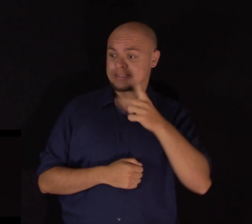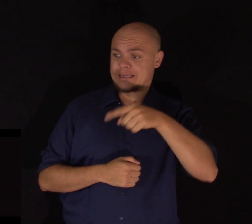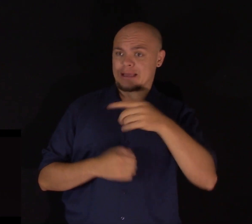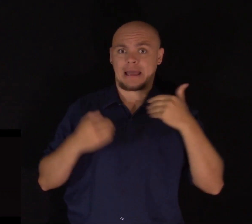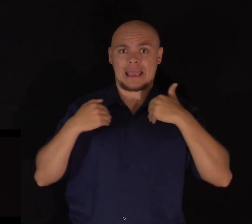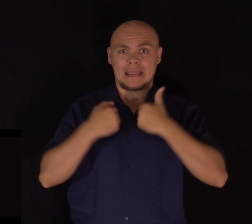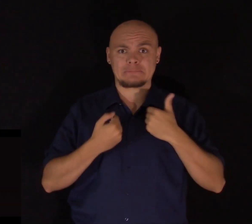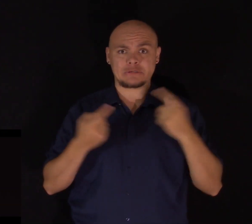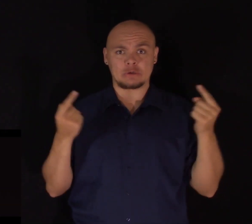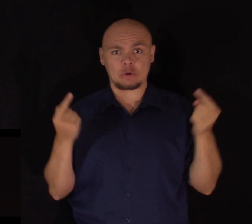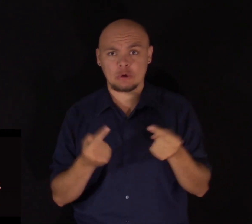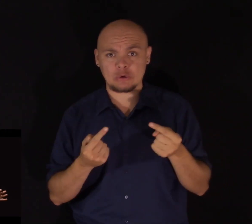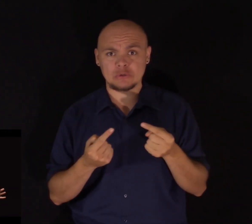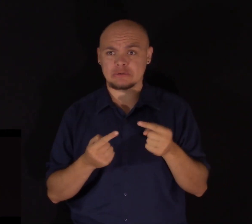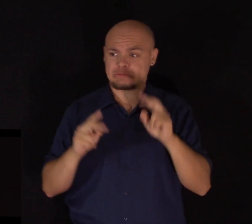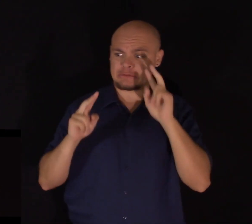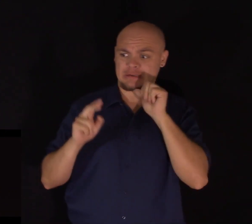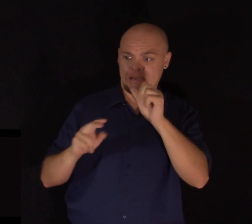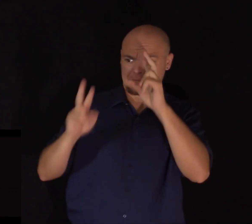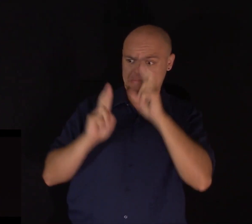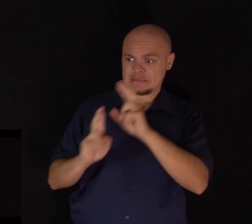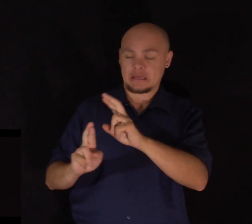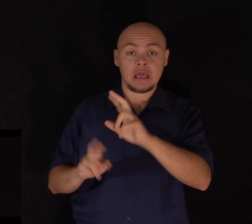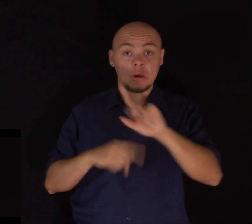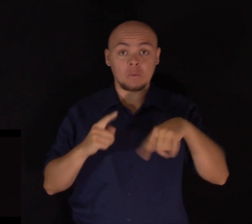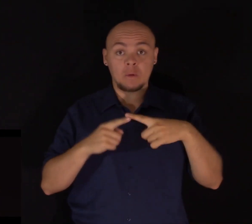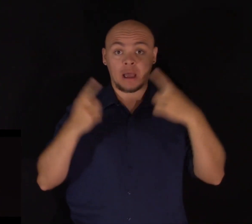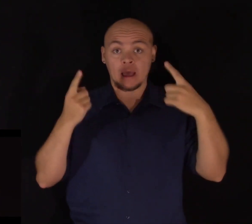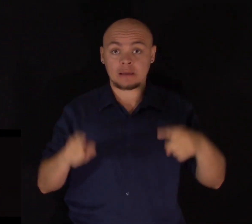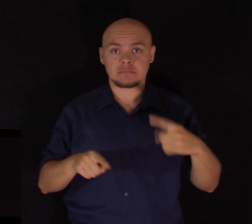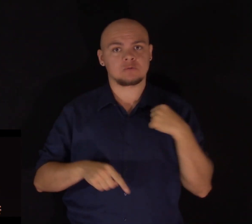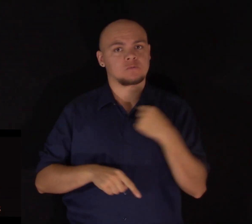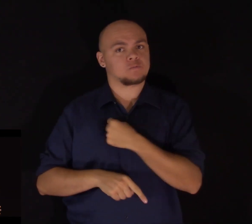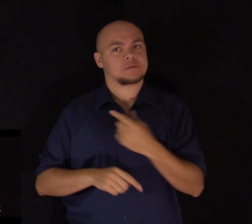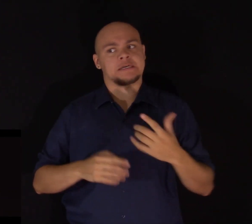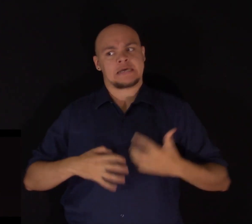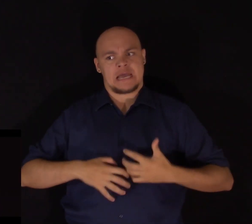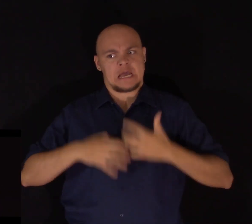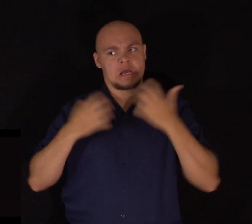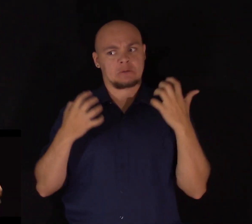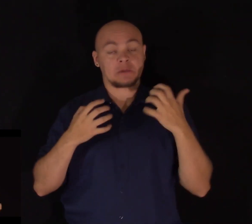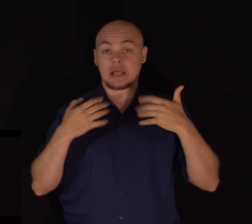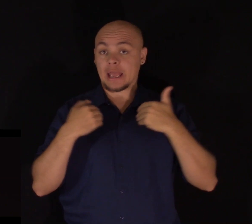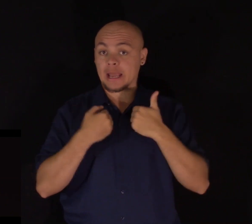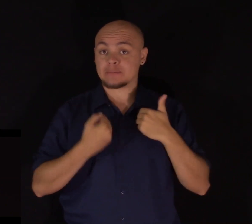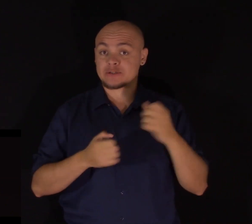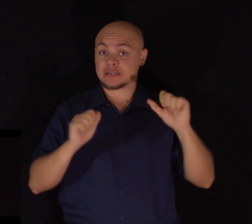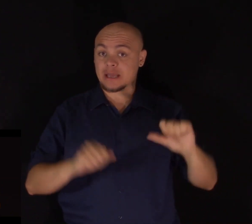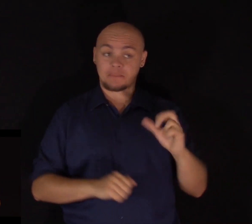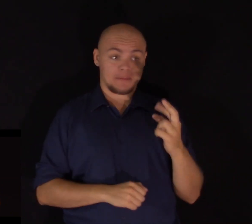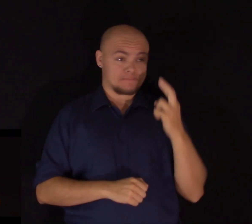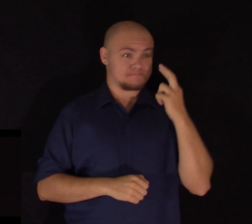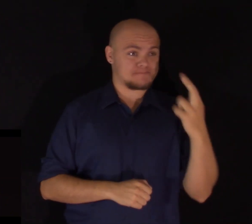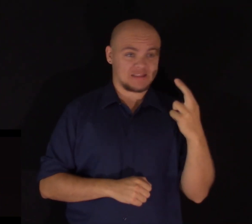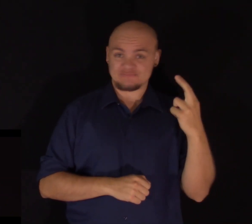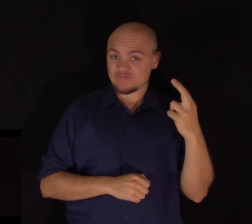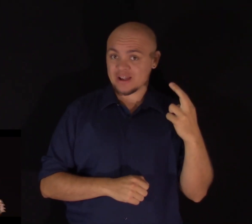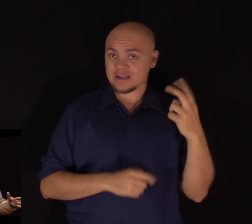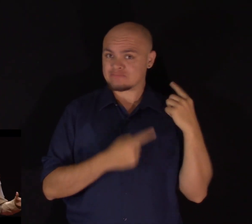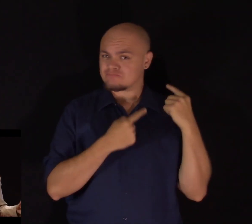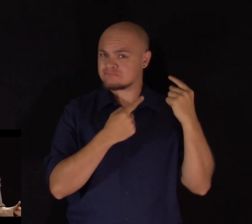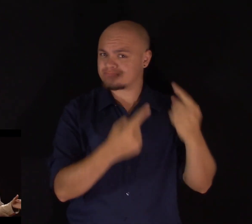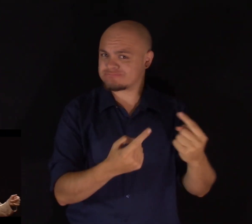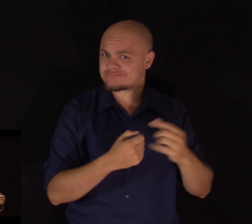or maltreated, and we're outraged when they are. Animals can be our best friends and companions.